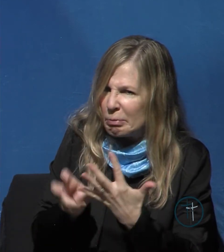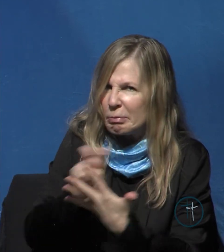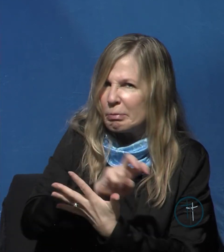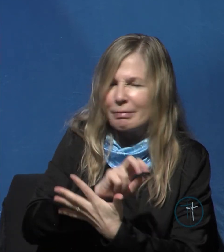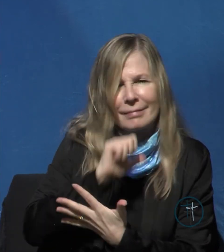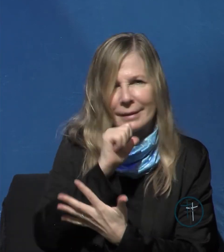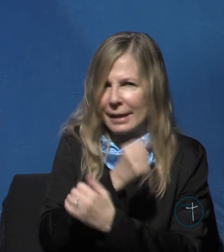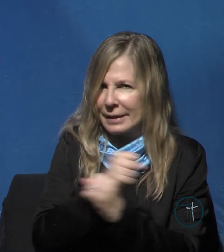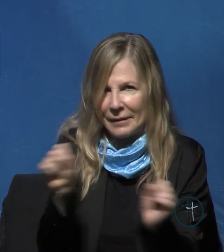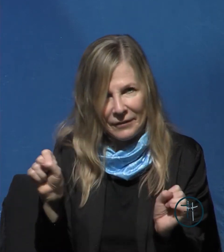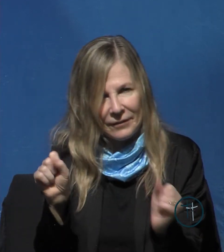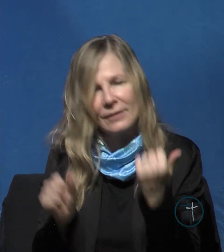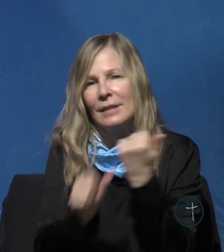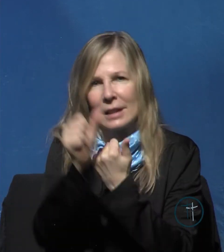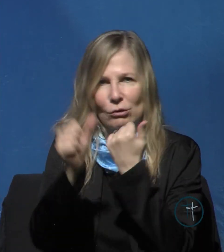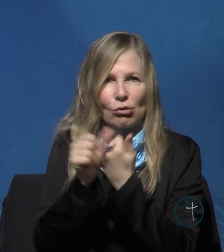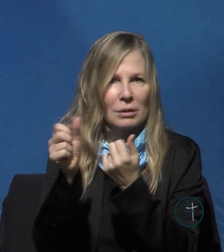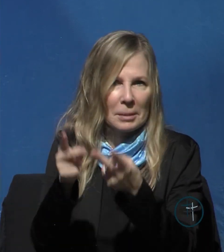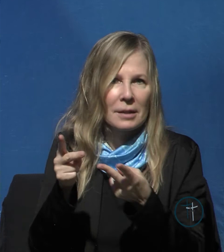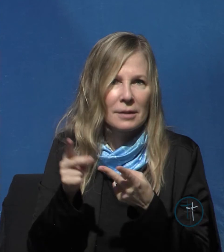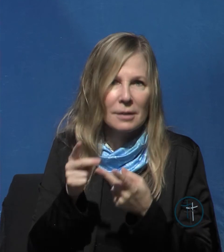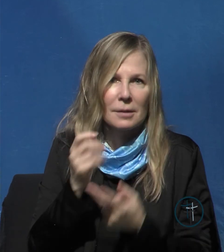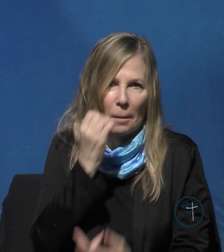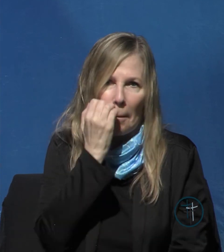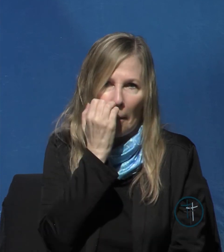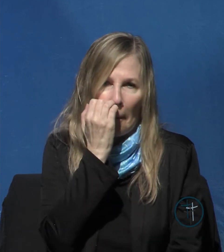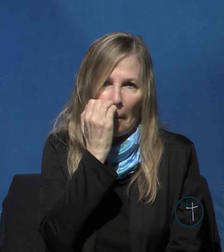weren't safe. They were dangerous.